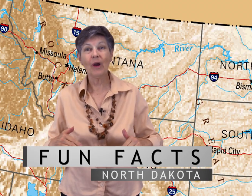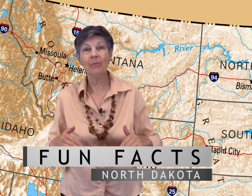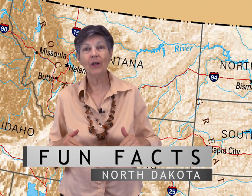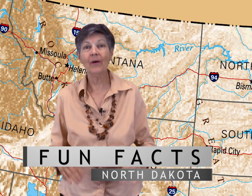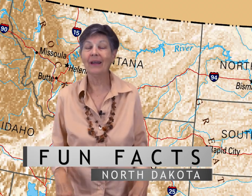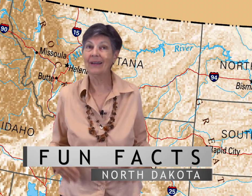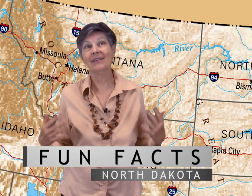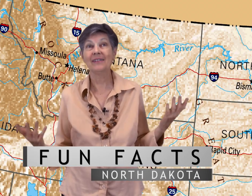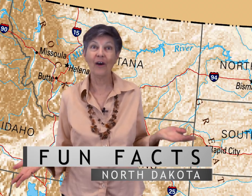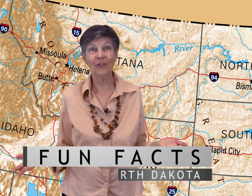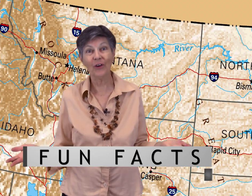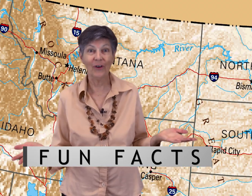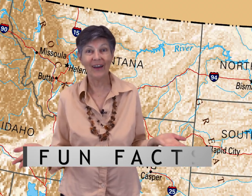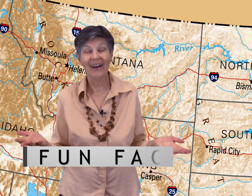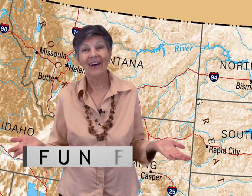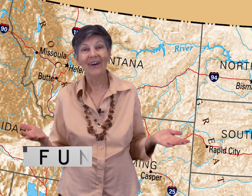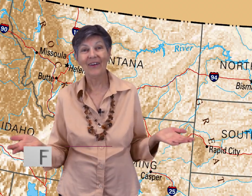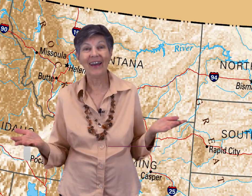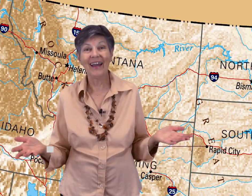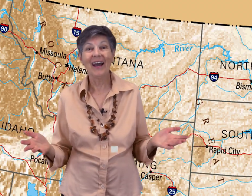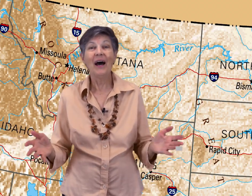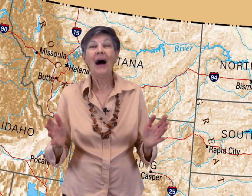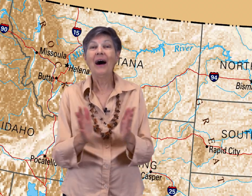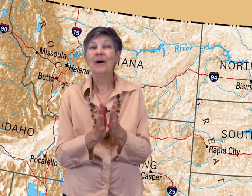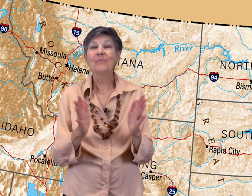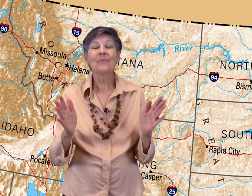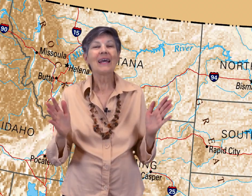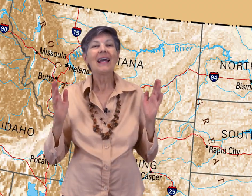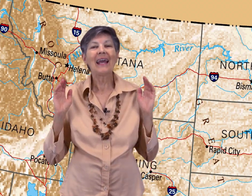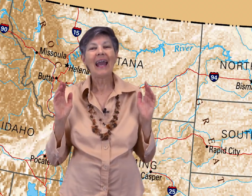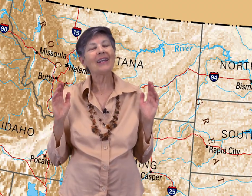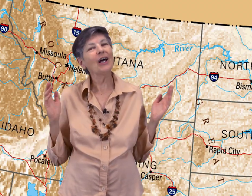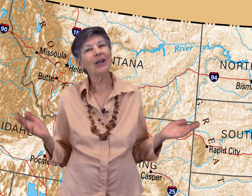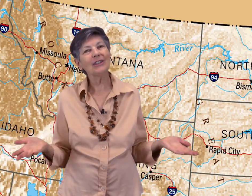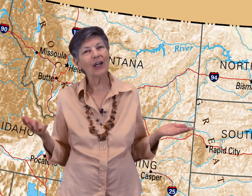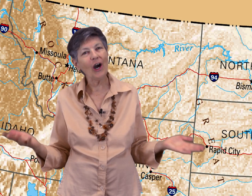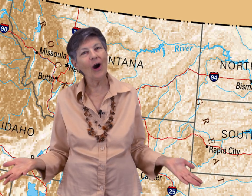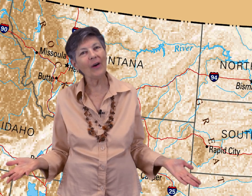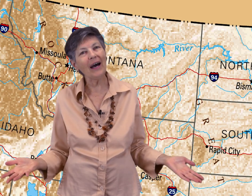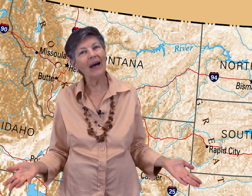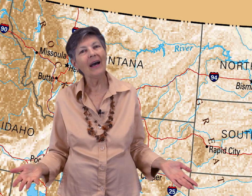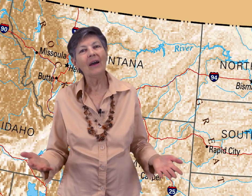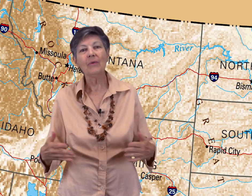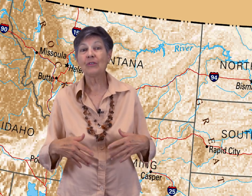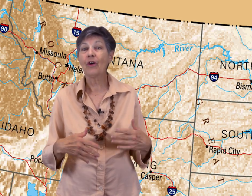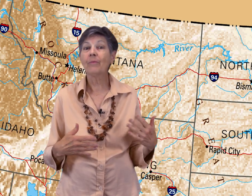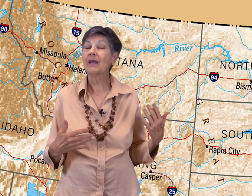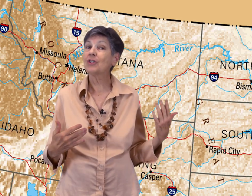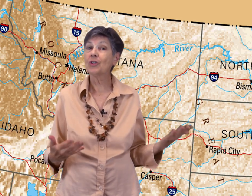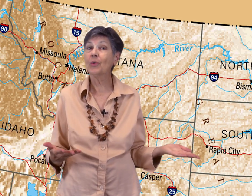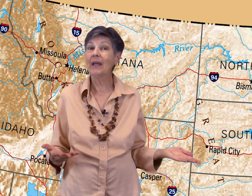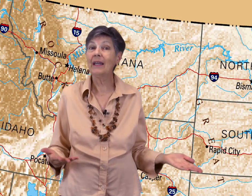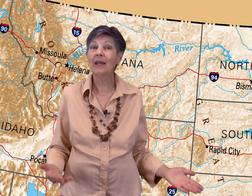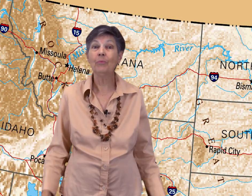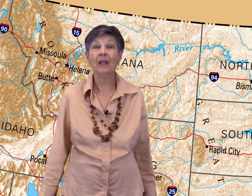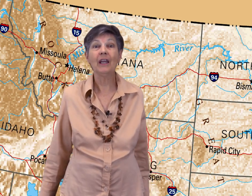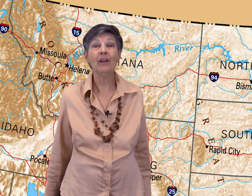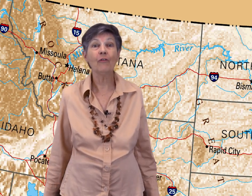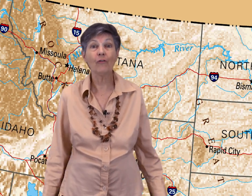right below it? South Dakota, okay? Look, Dakota is from the Sioux Indian meaning